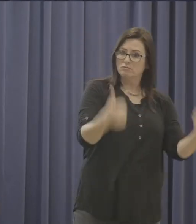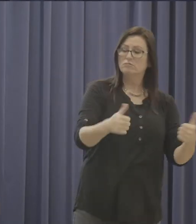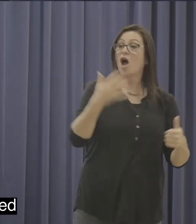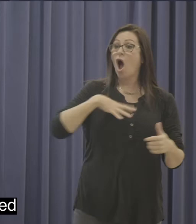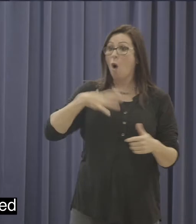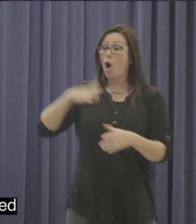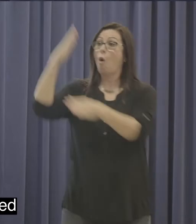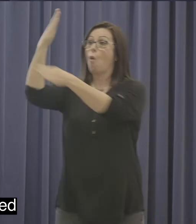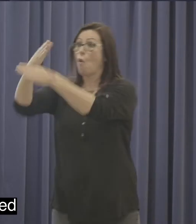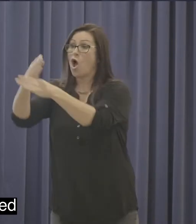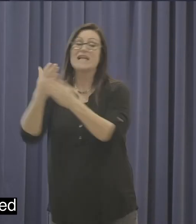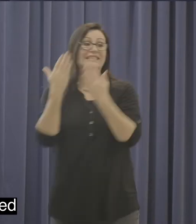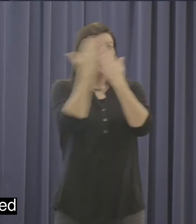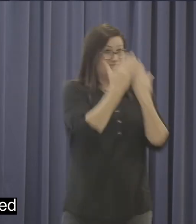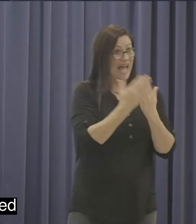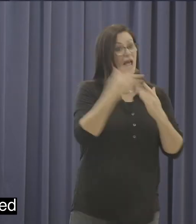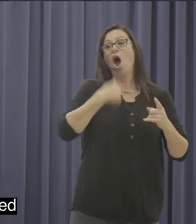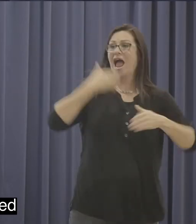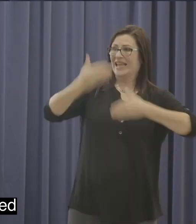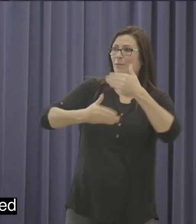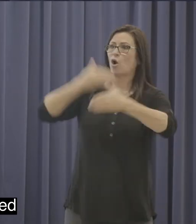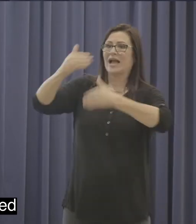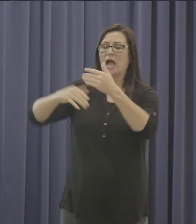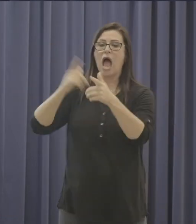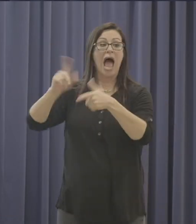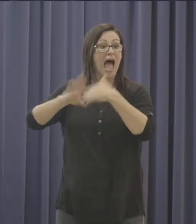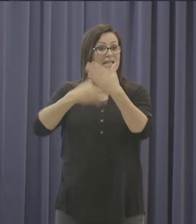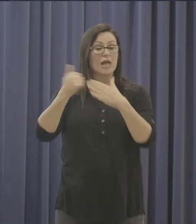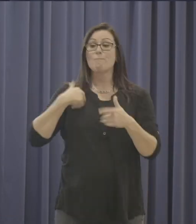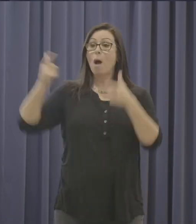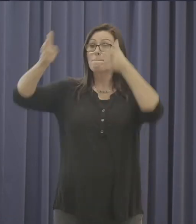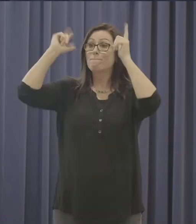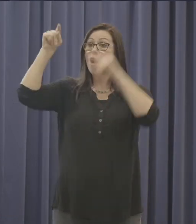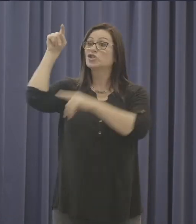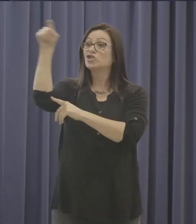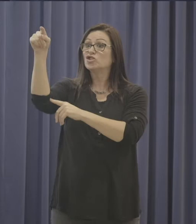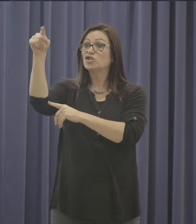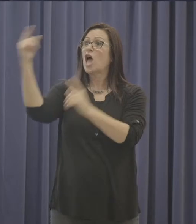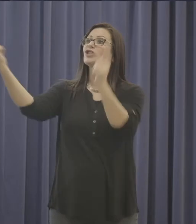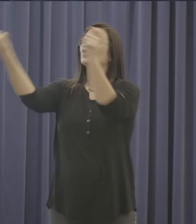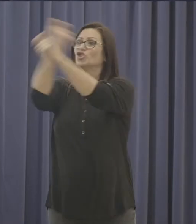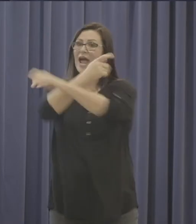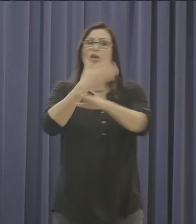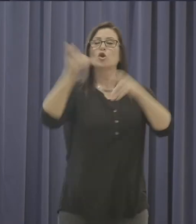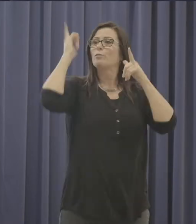and study, which I did until management changed, and therefore so did my work-study agreement.